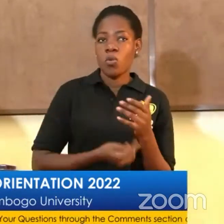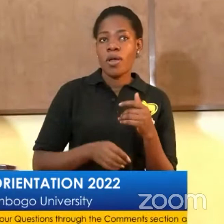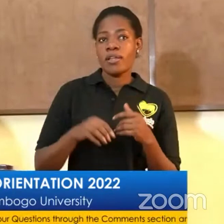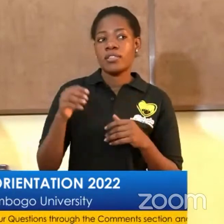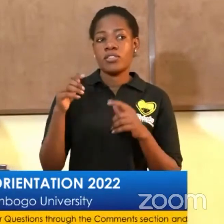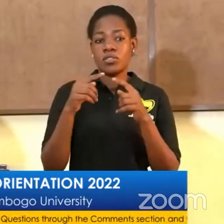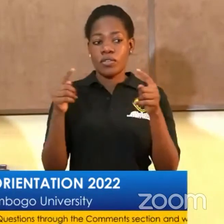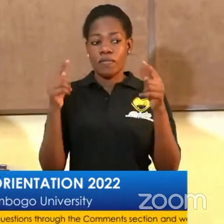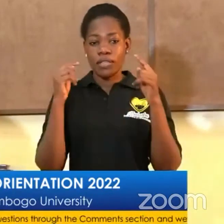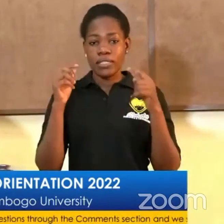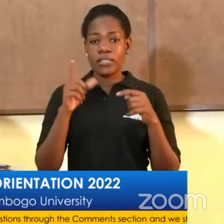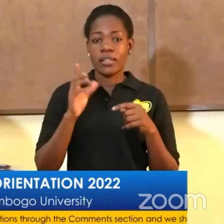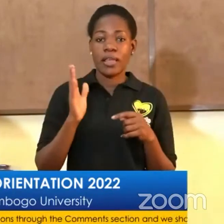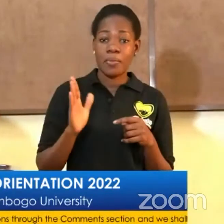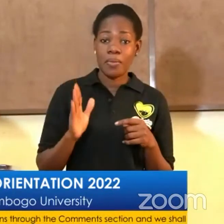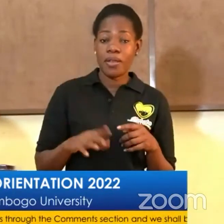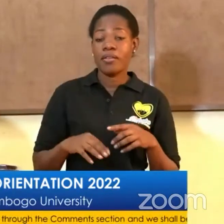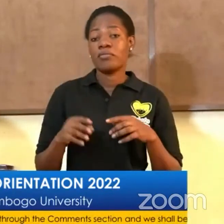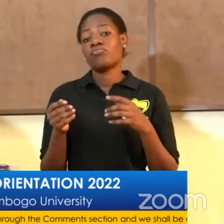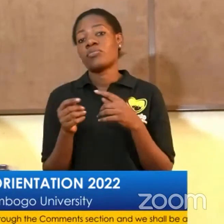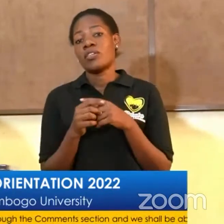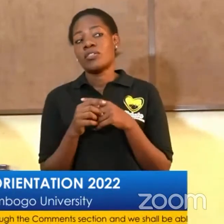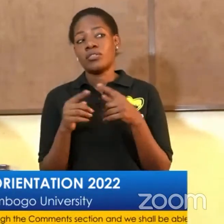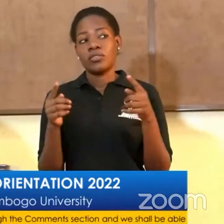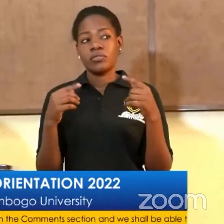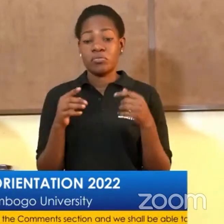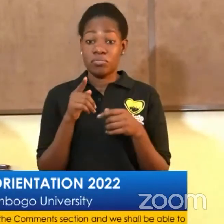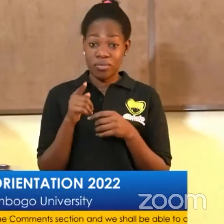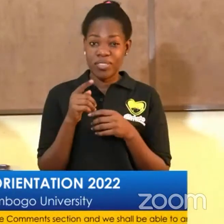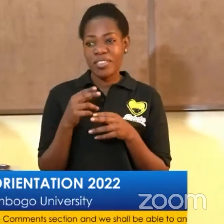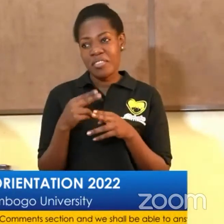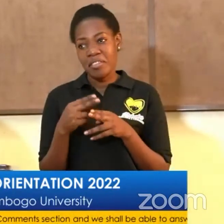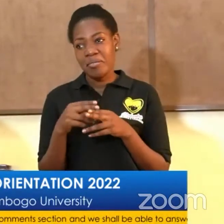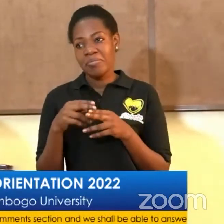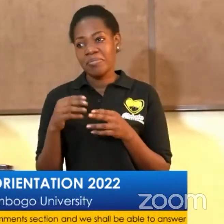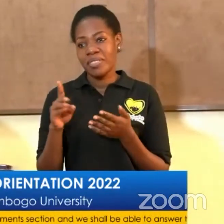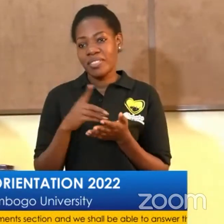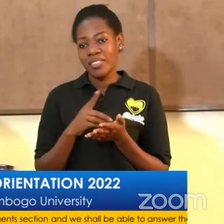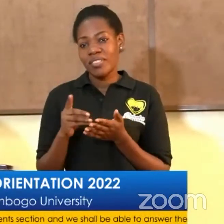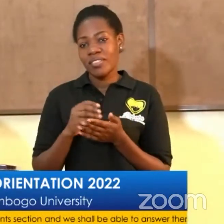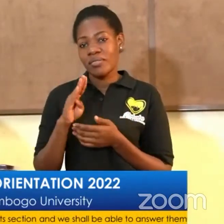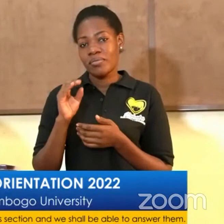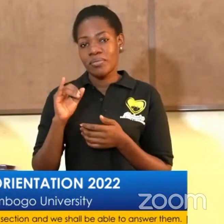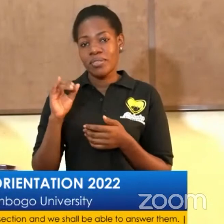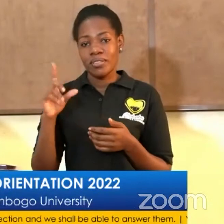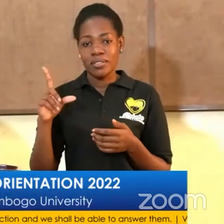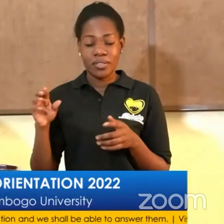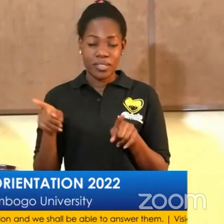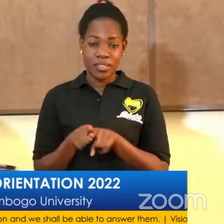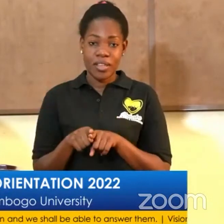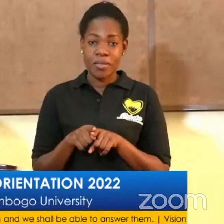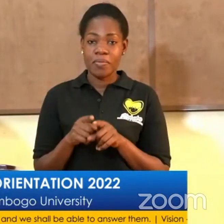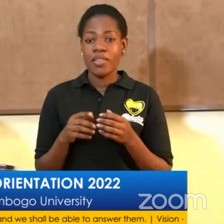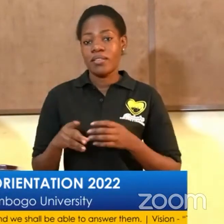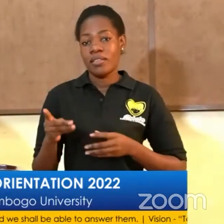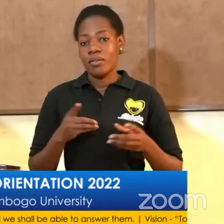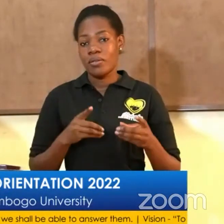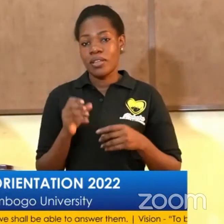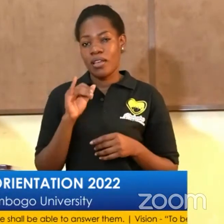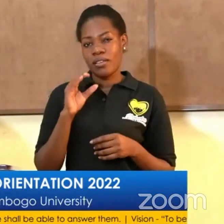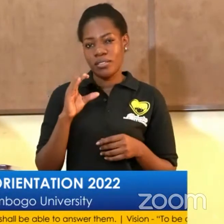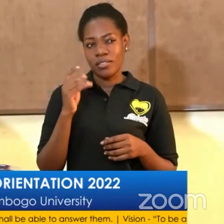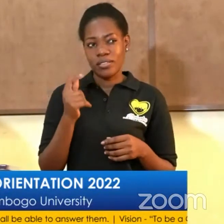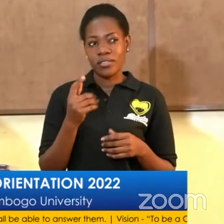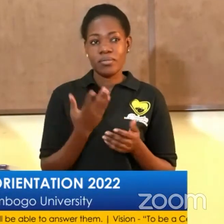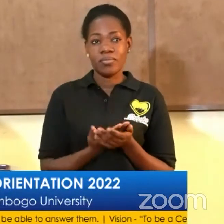the university bursar, the one you call the Dean of Bill, and then the director ICT. Lawrence, please come